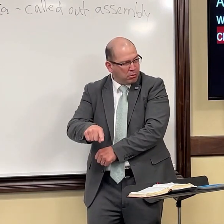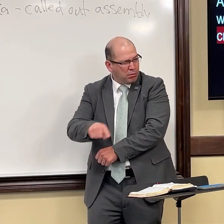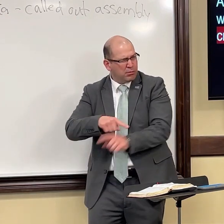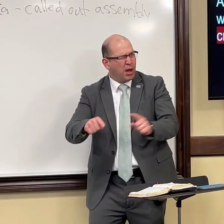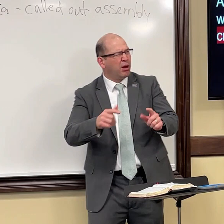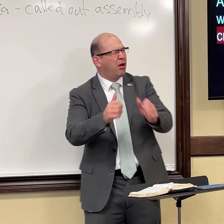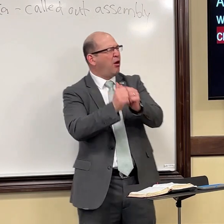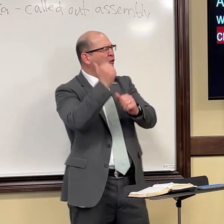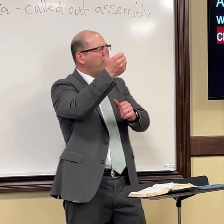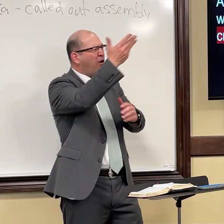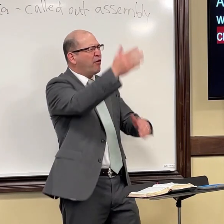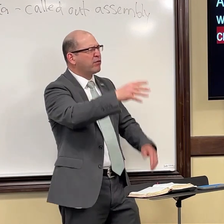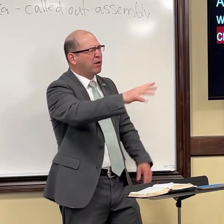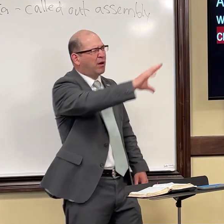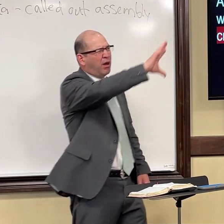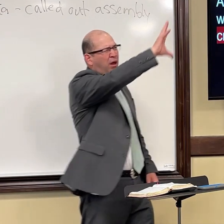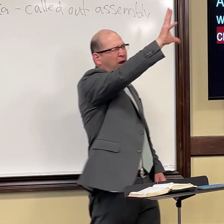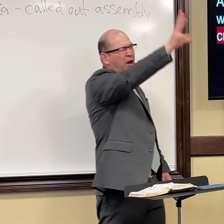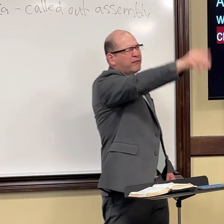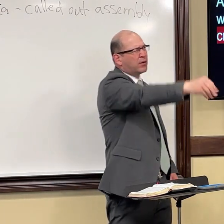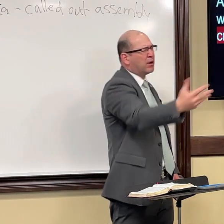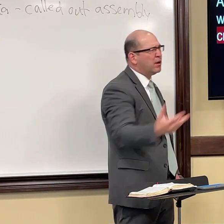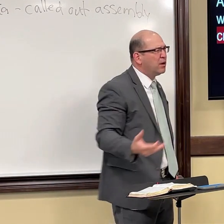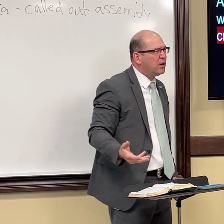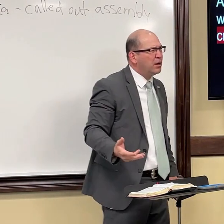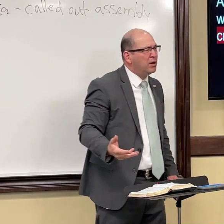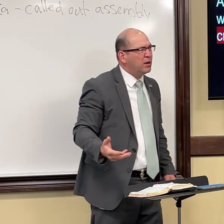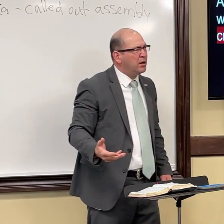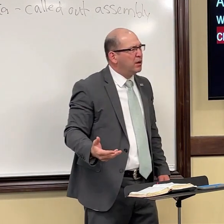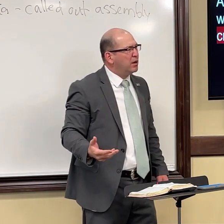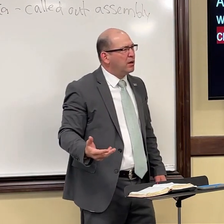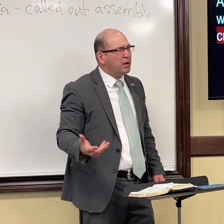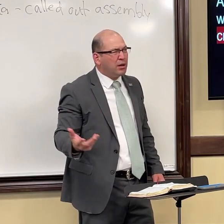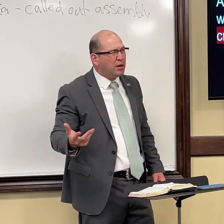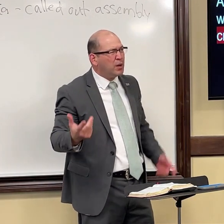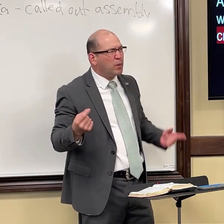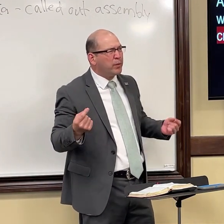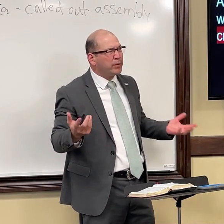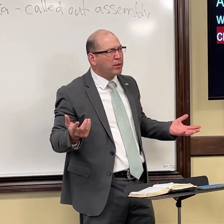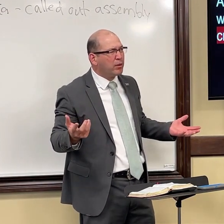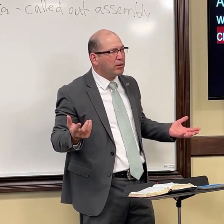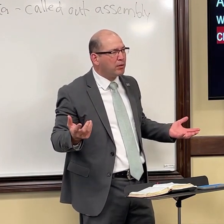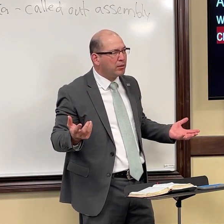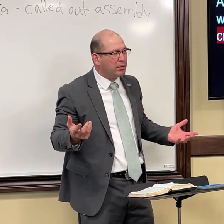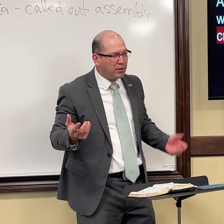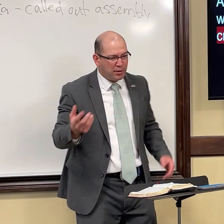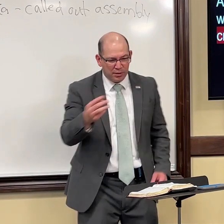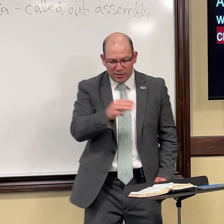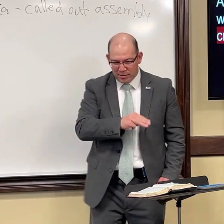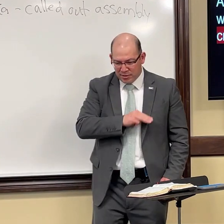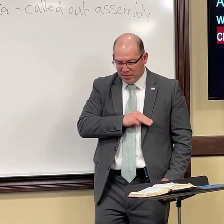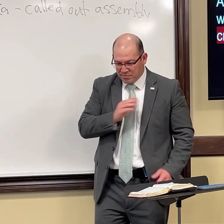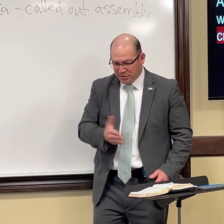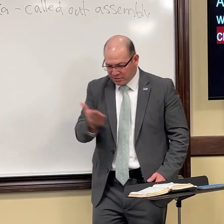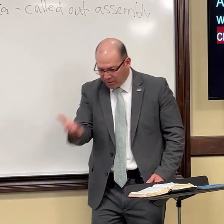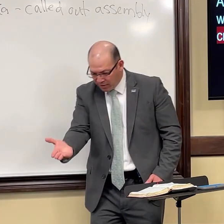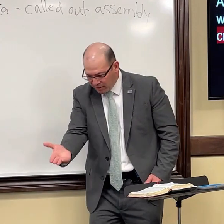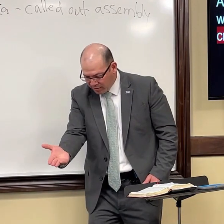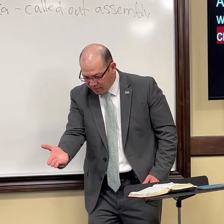Can try to help them, but those who are in the far regions, like in like Africa or something, what do we do about that? There's